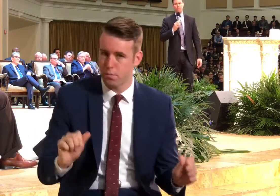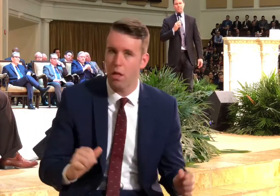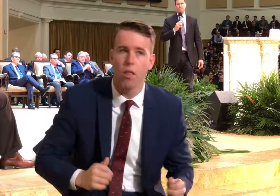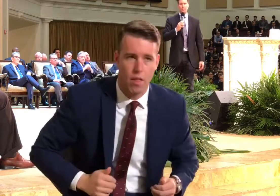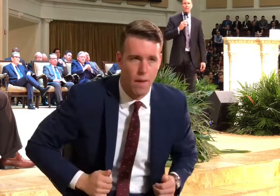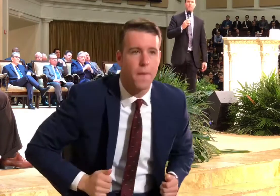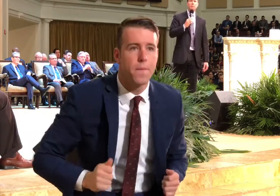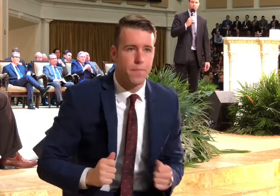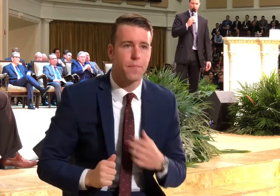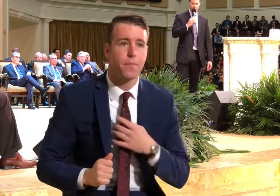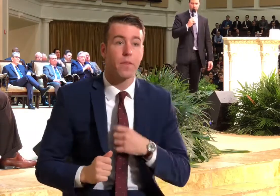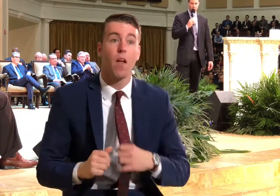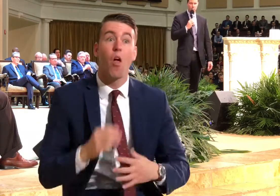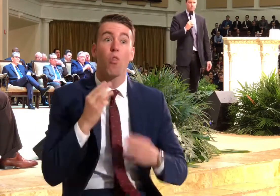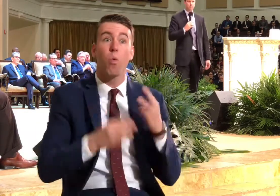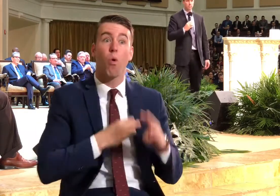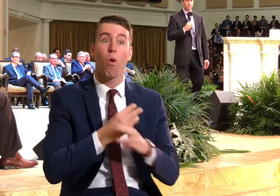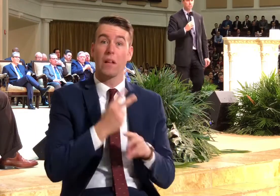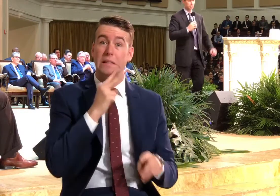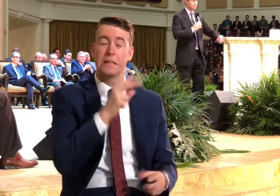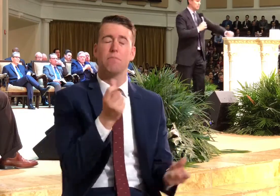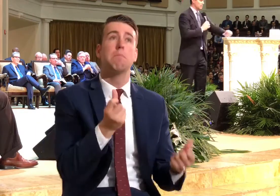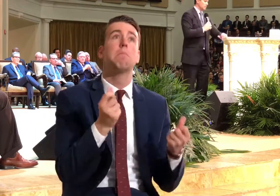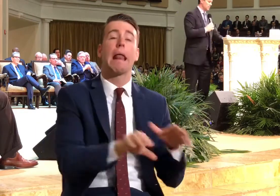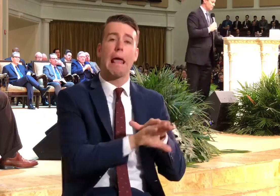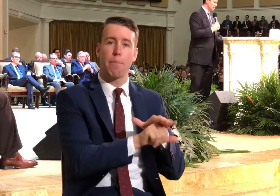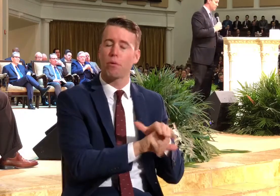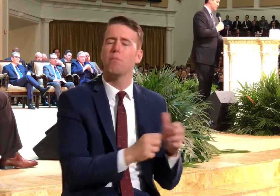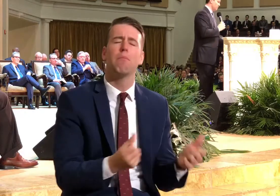Our world has seen enough hypocrites.